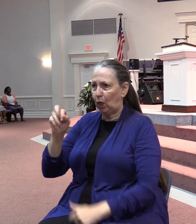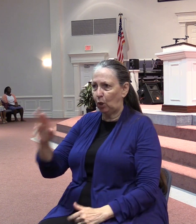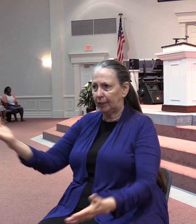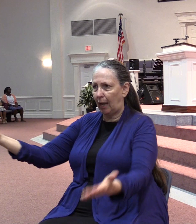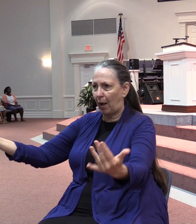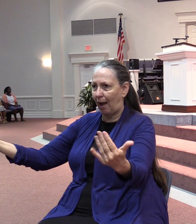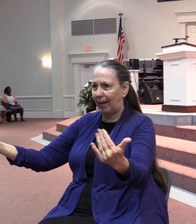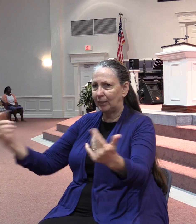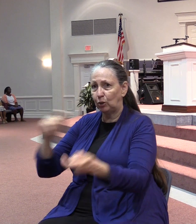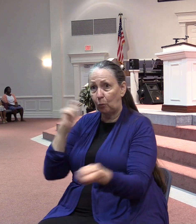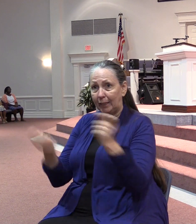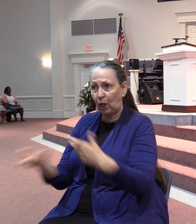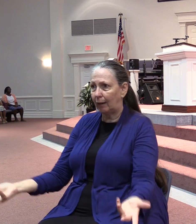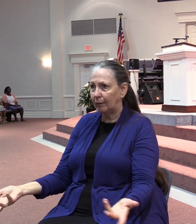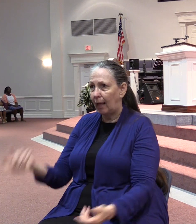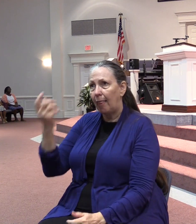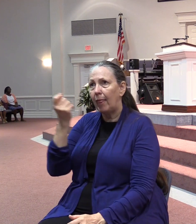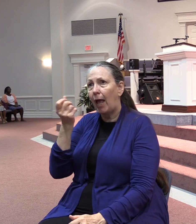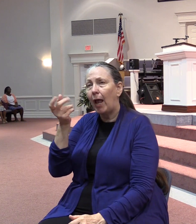Amen.